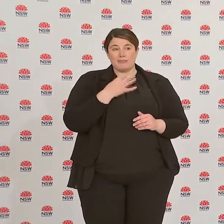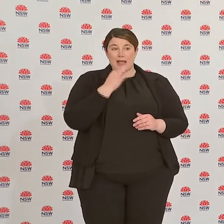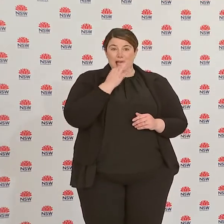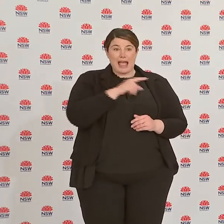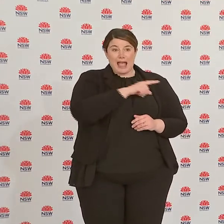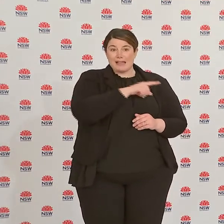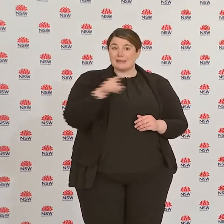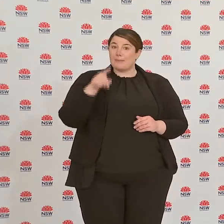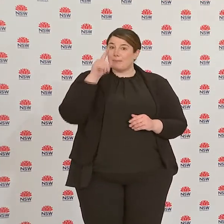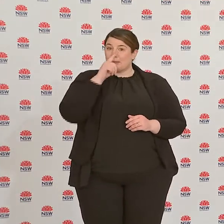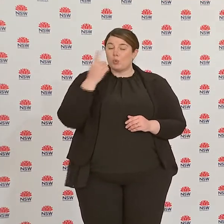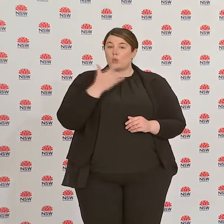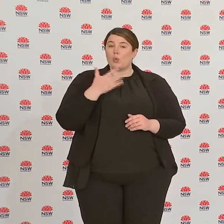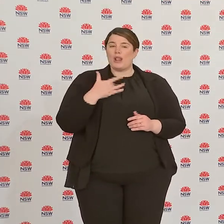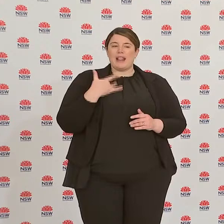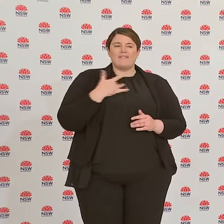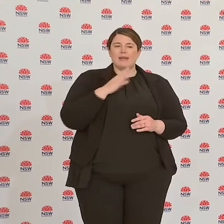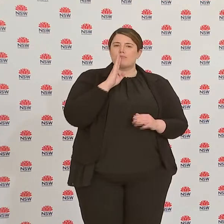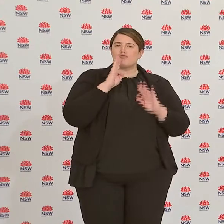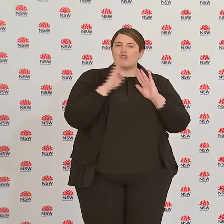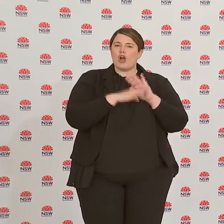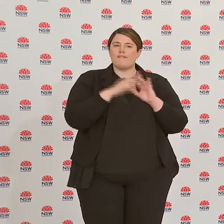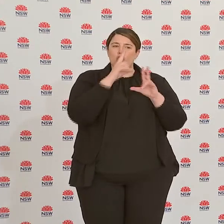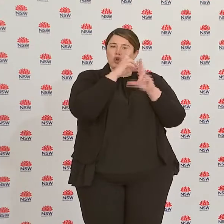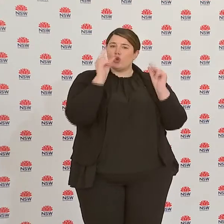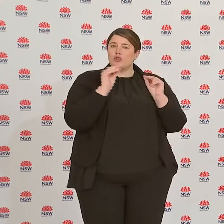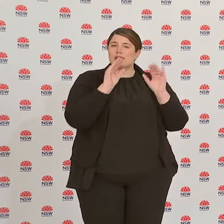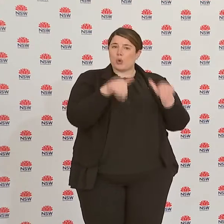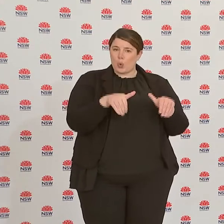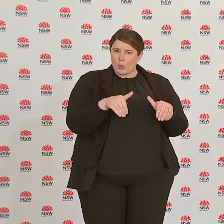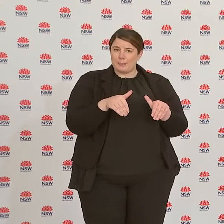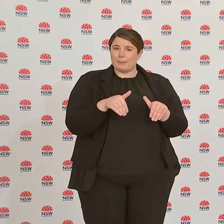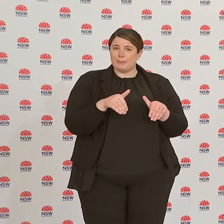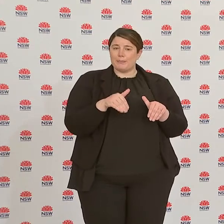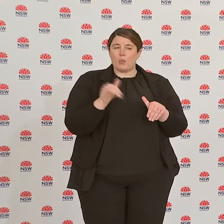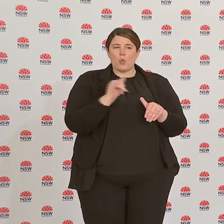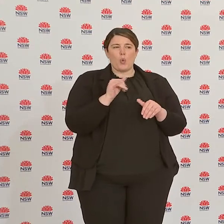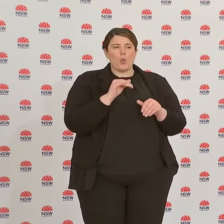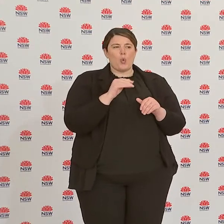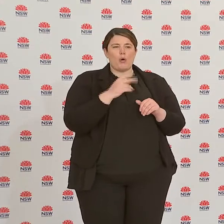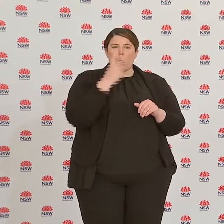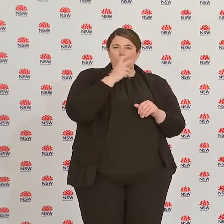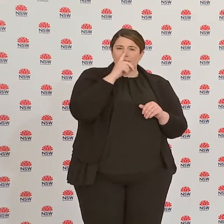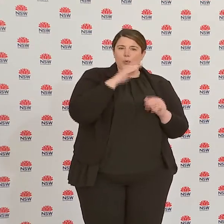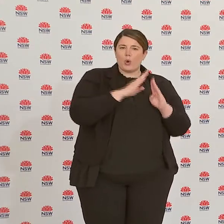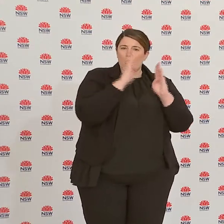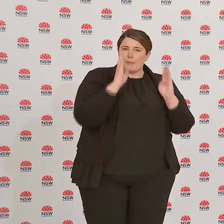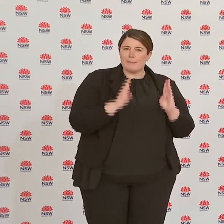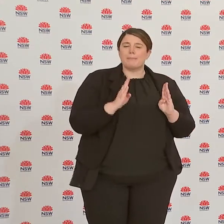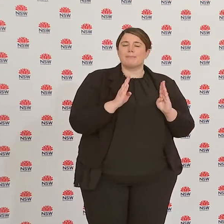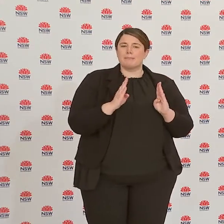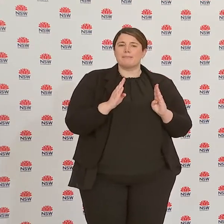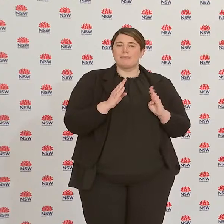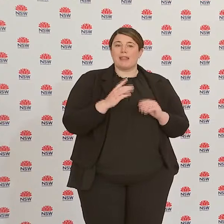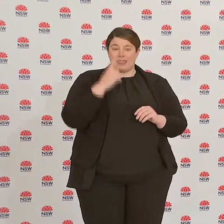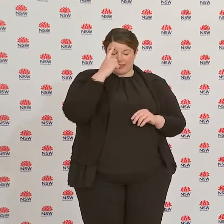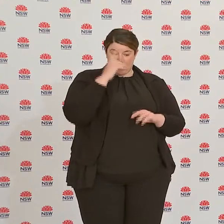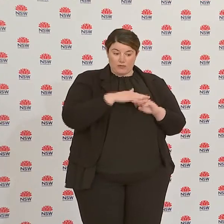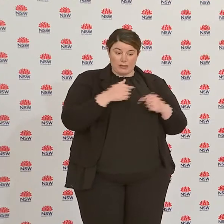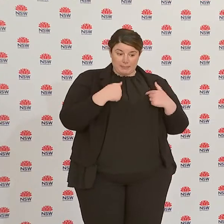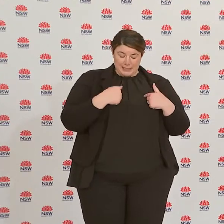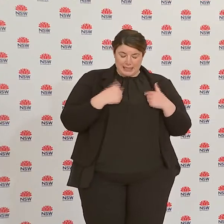those private aged care facilities, that you think about yourself but also the other